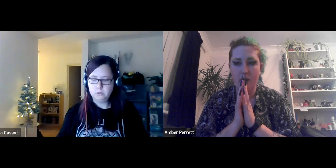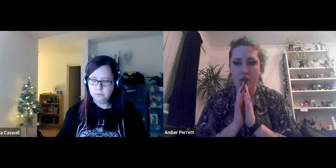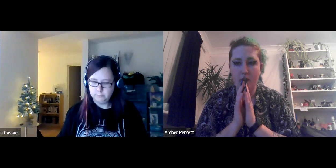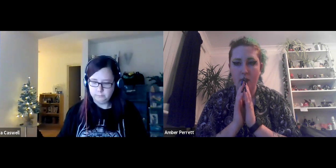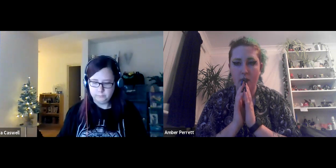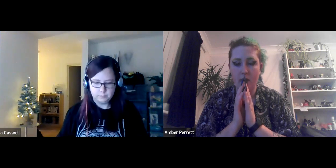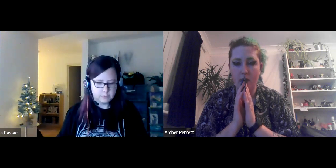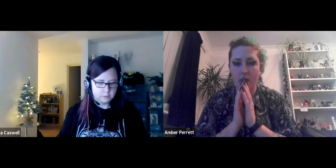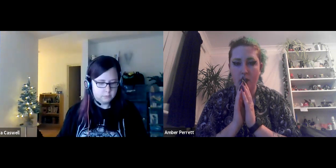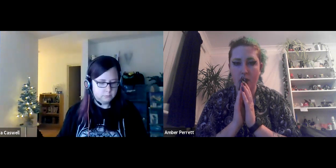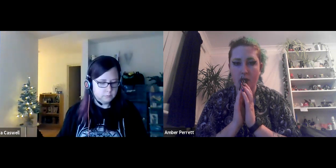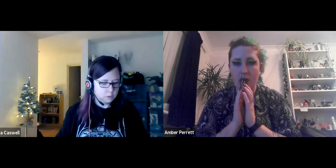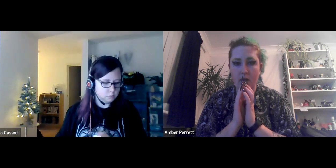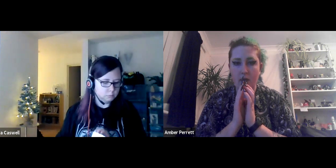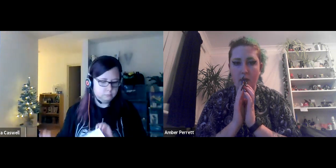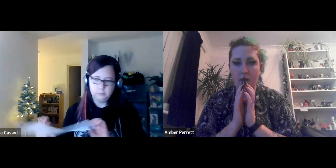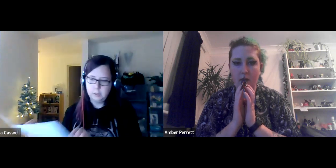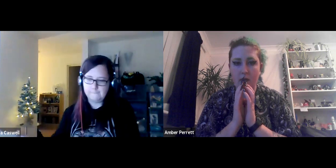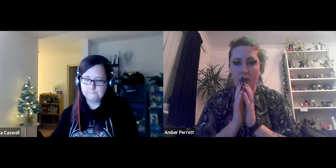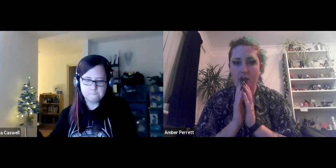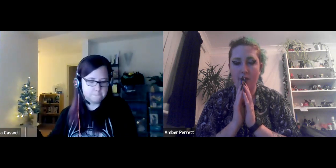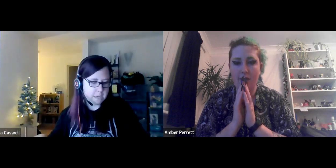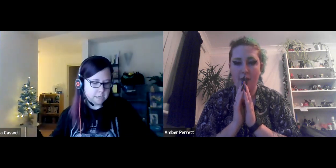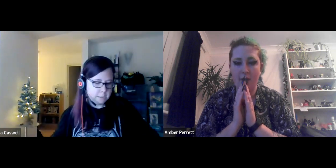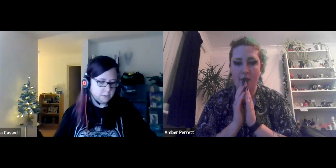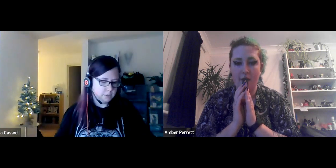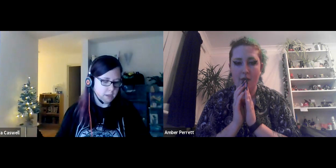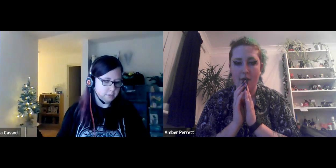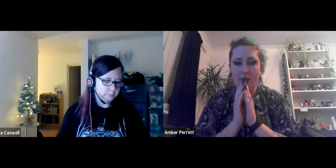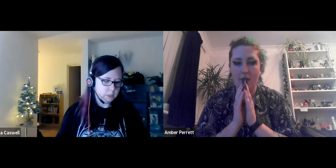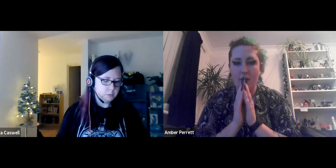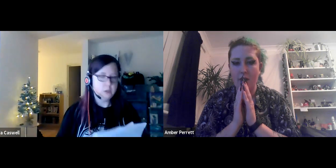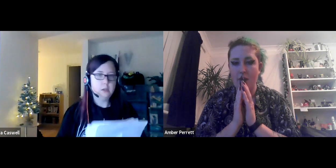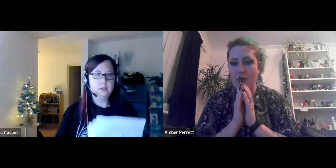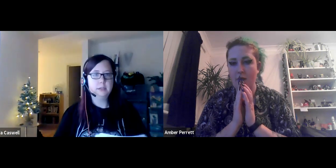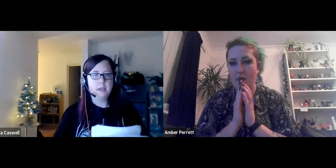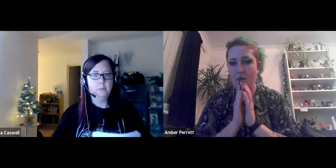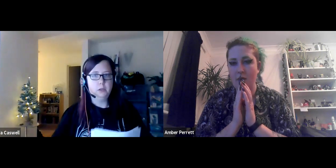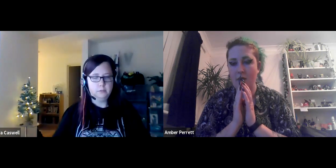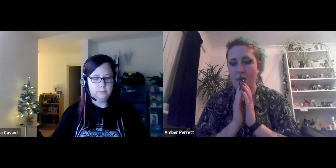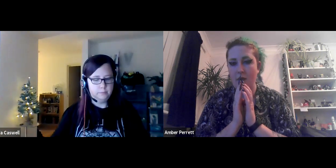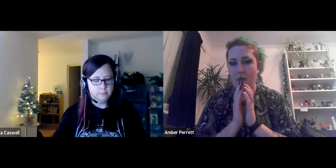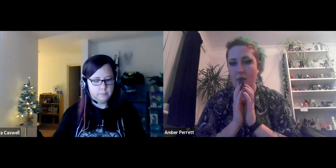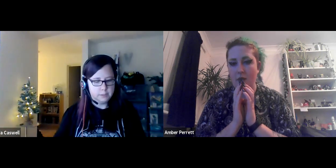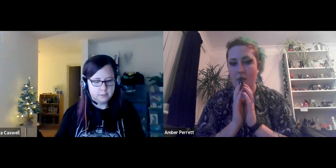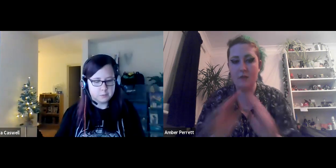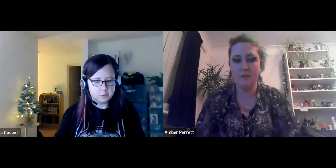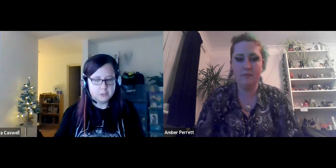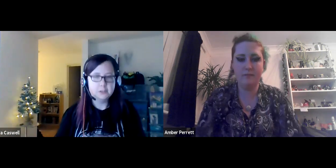Question? Cool. Okay. So yeah, I'm gonna ask Amber some questions.